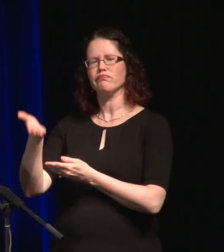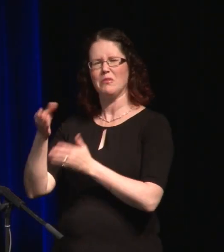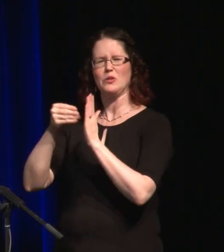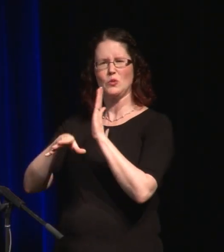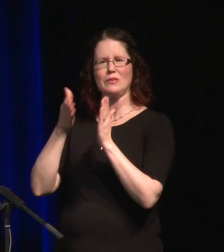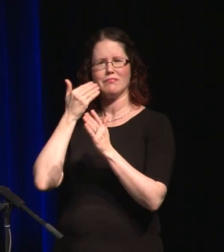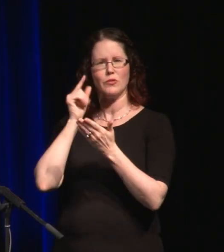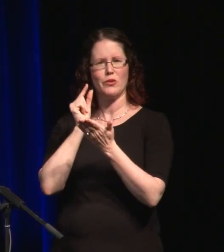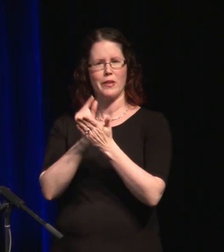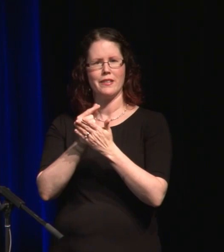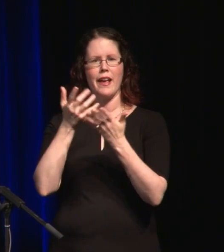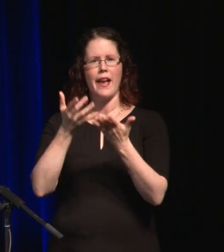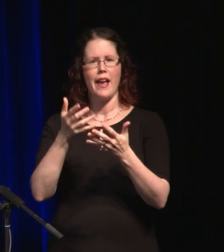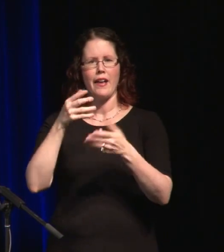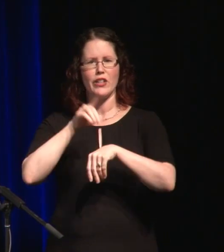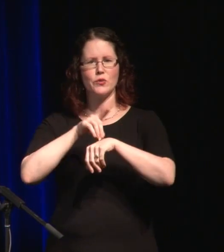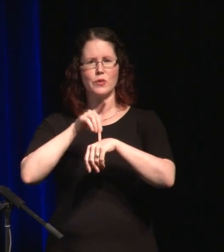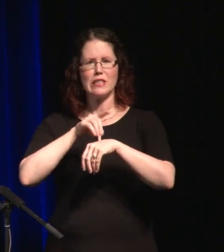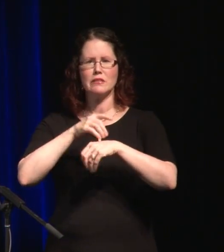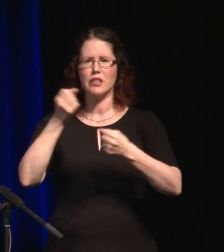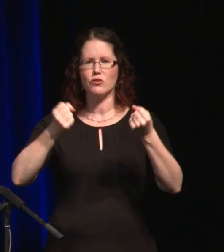truck and transport repair.